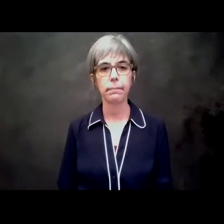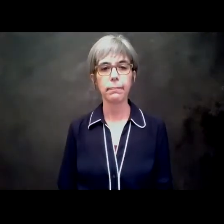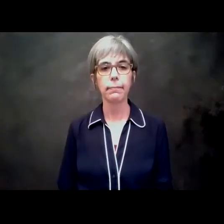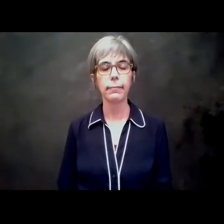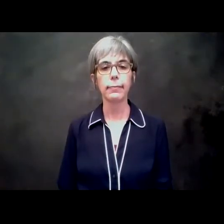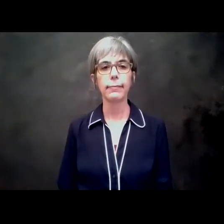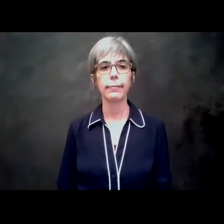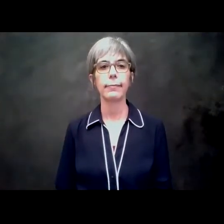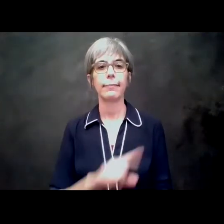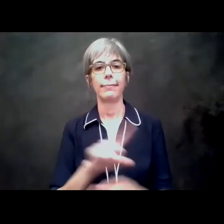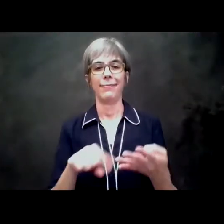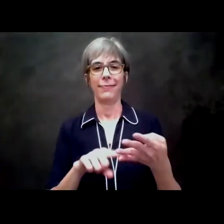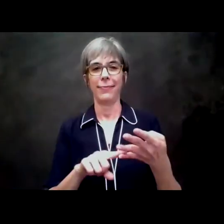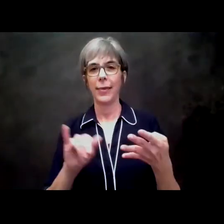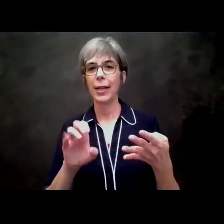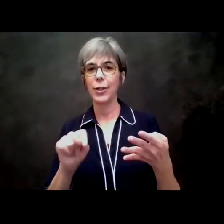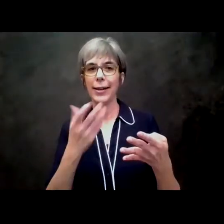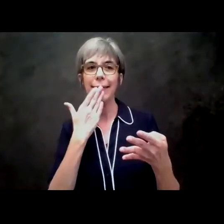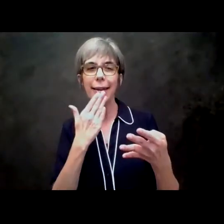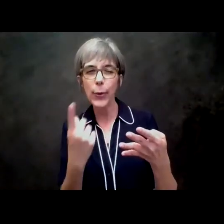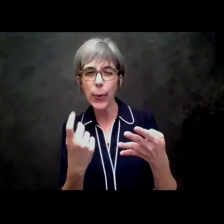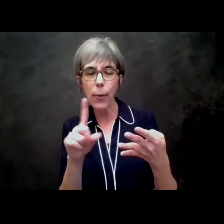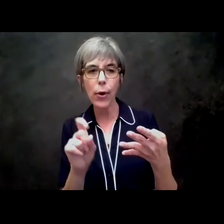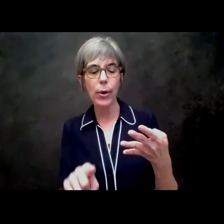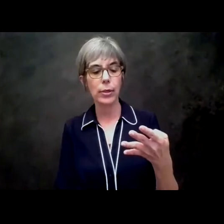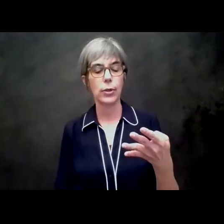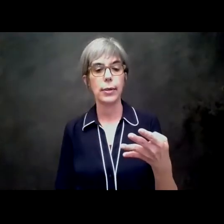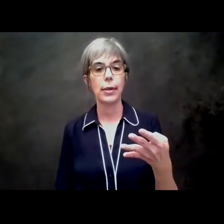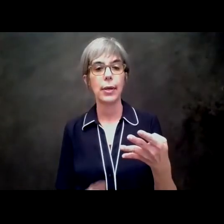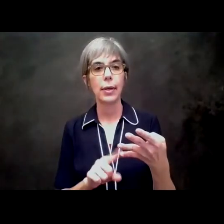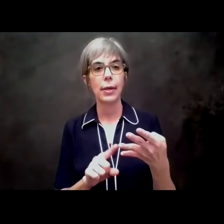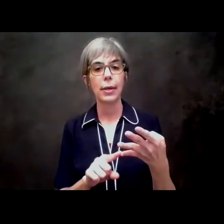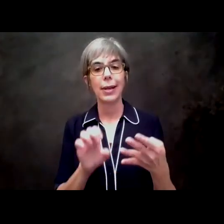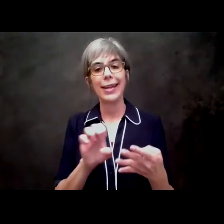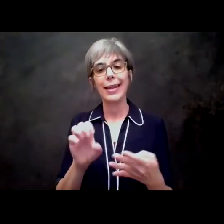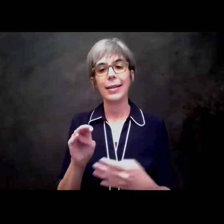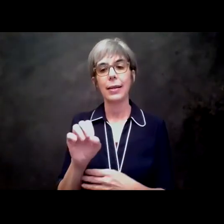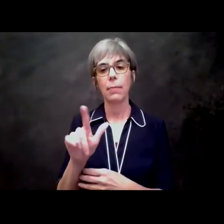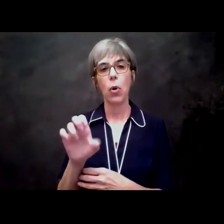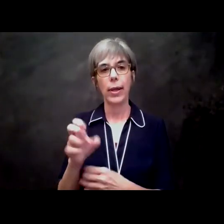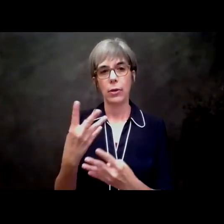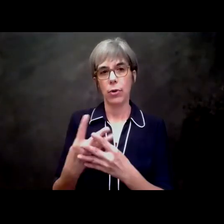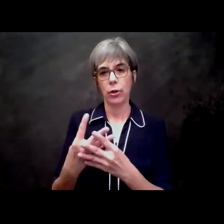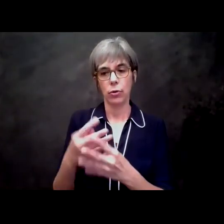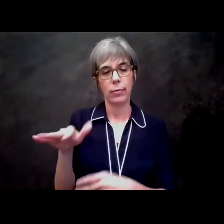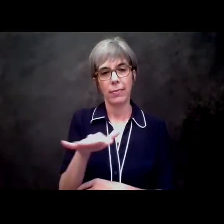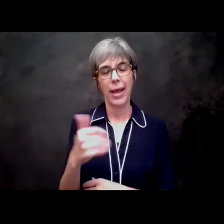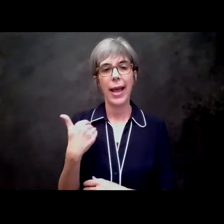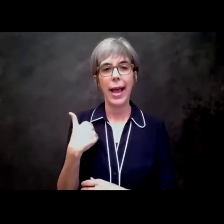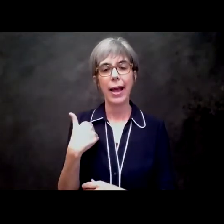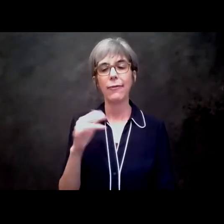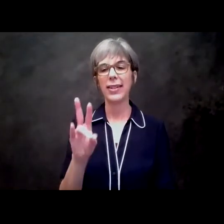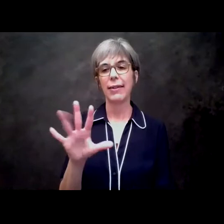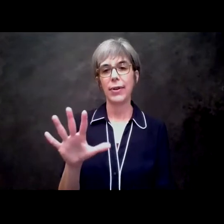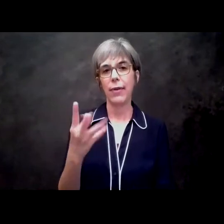Thank you. And we do have one final question for you. And this is related to the East Moline Correctional Facility. It says they have roughly 75 inmates